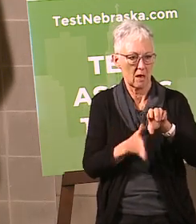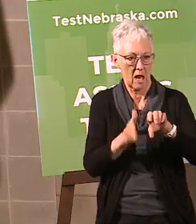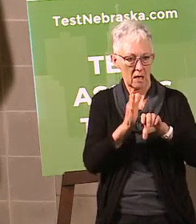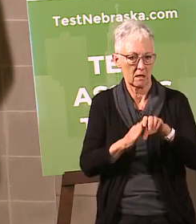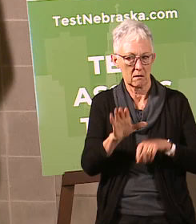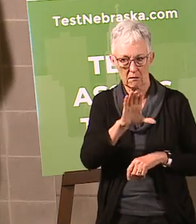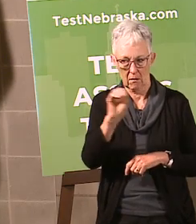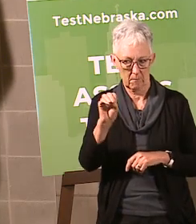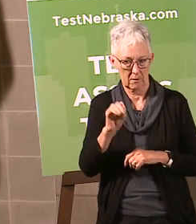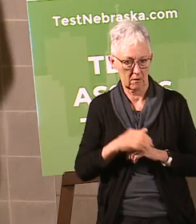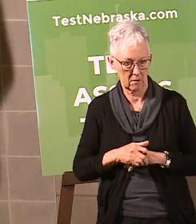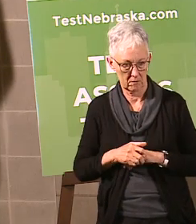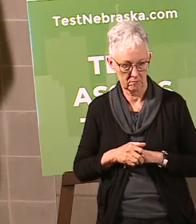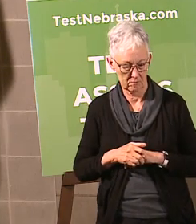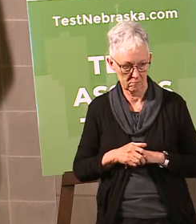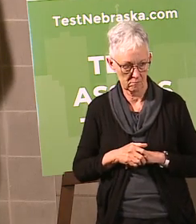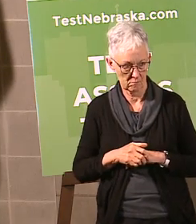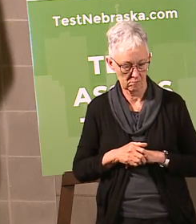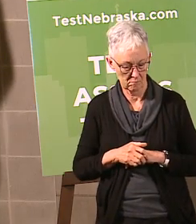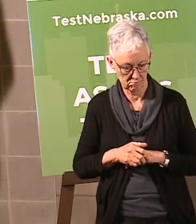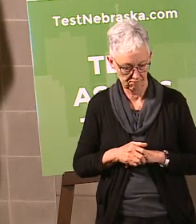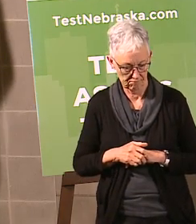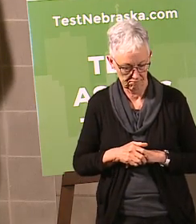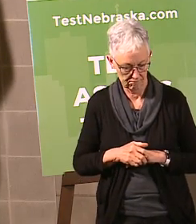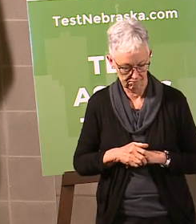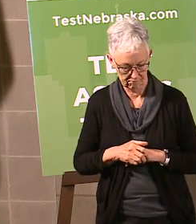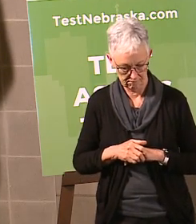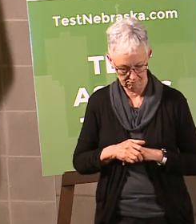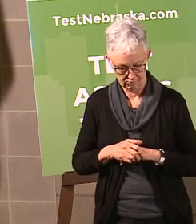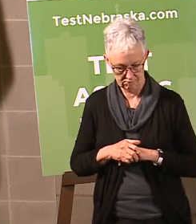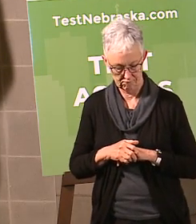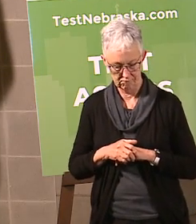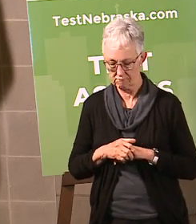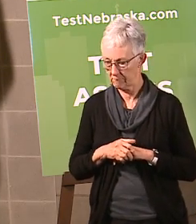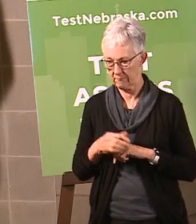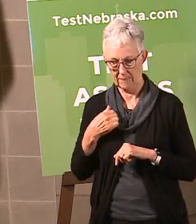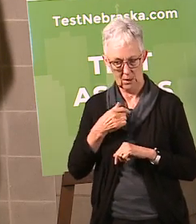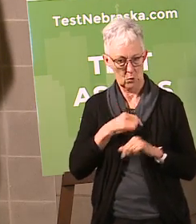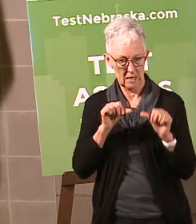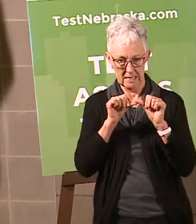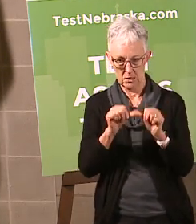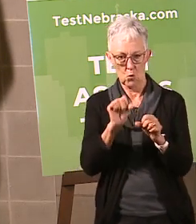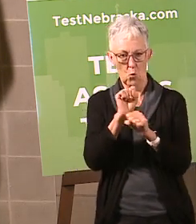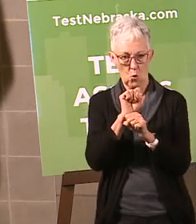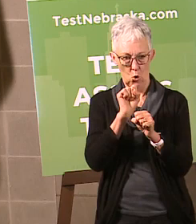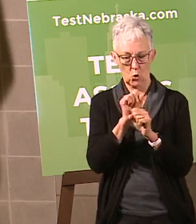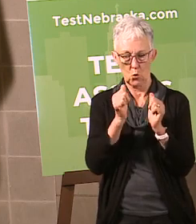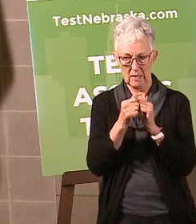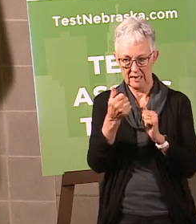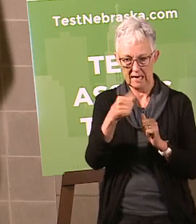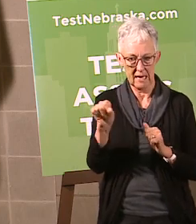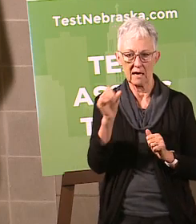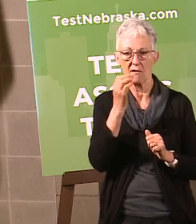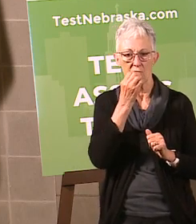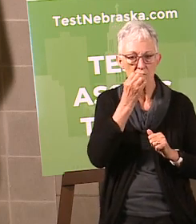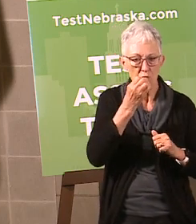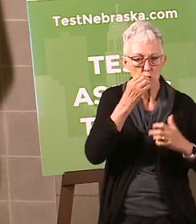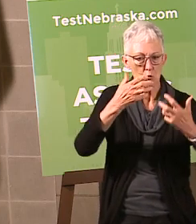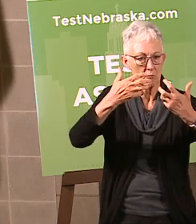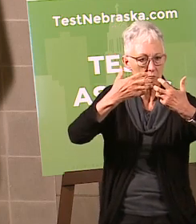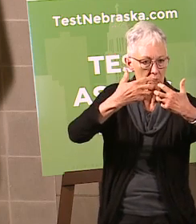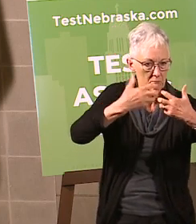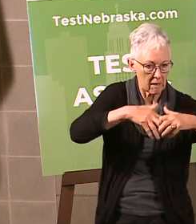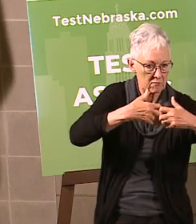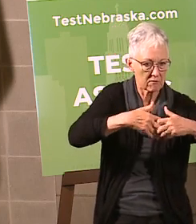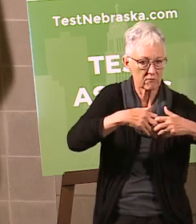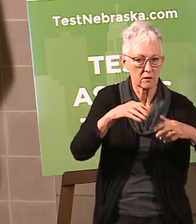food processing facility there, are we contemplating other steps? Again, we're continuing to work with all the food processors with regard to